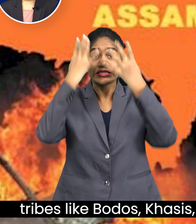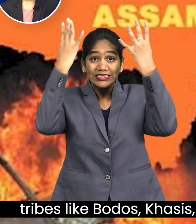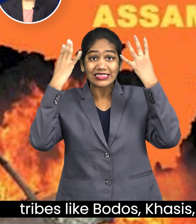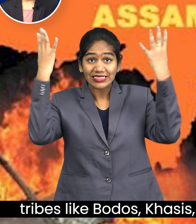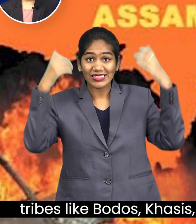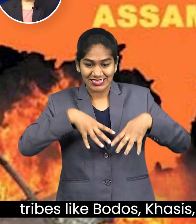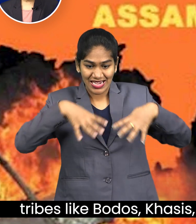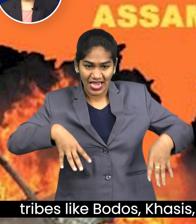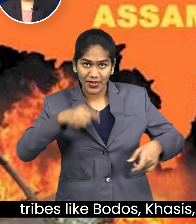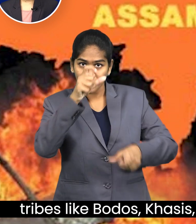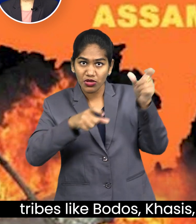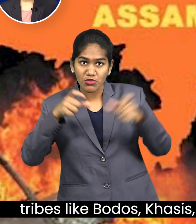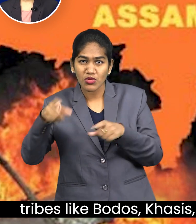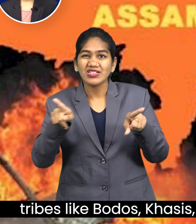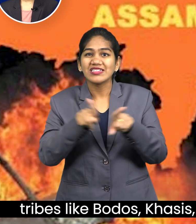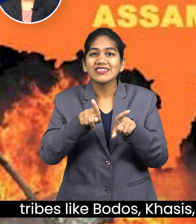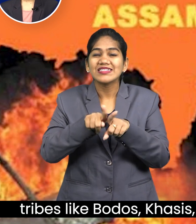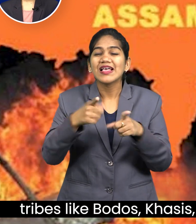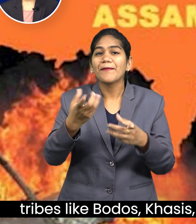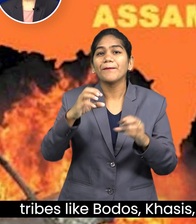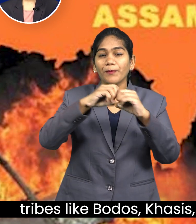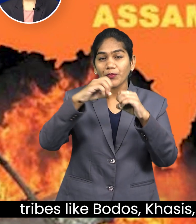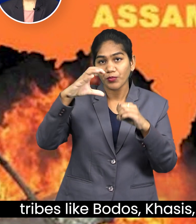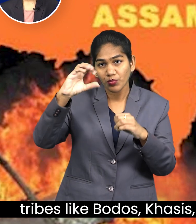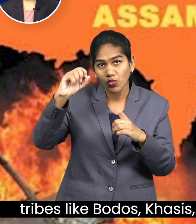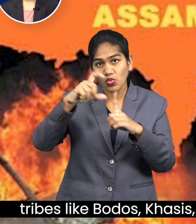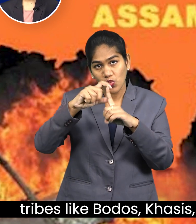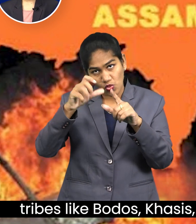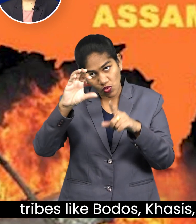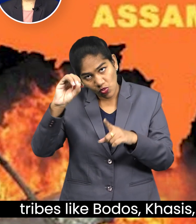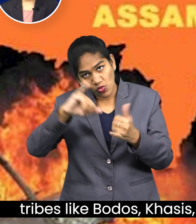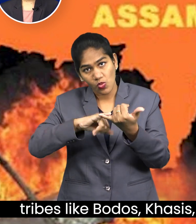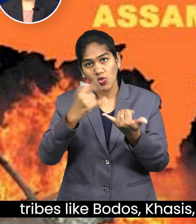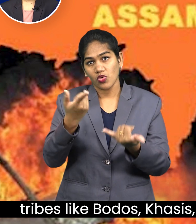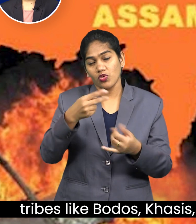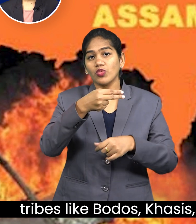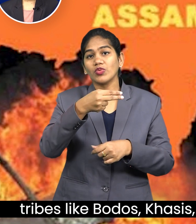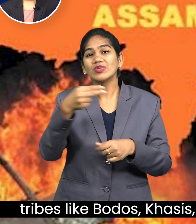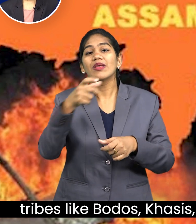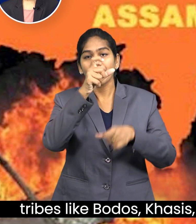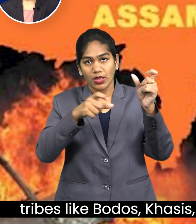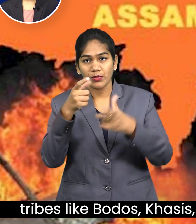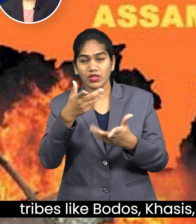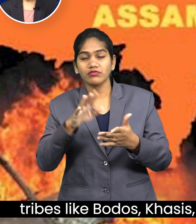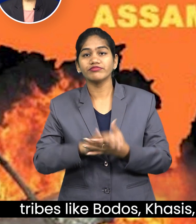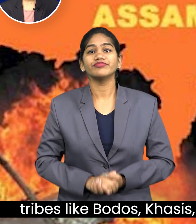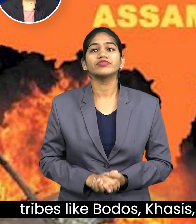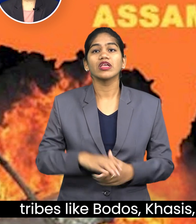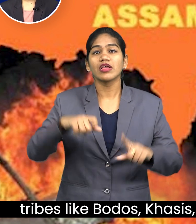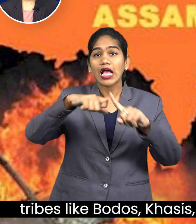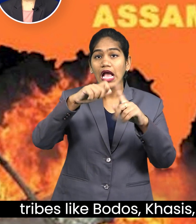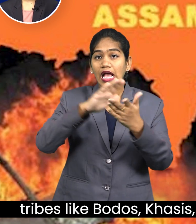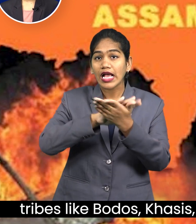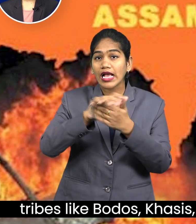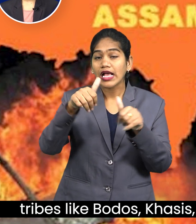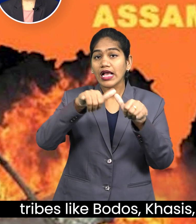Vodos, Cassus,